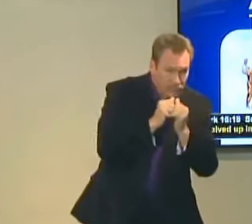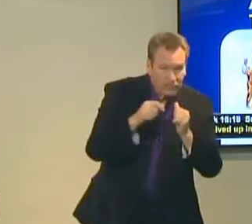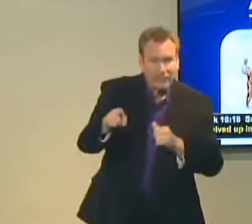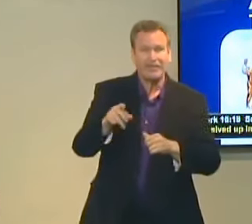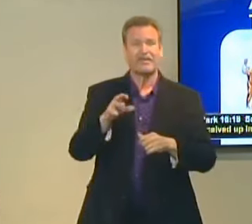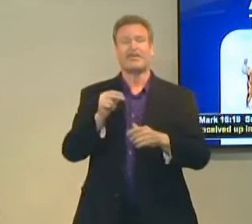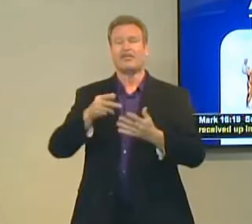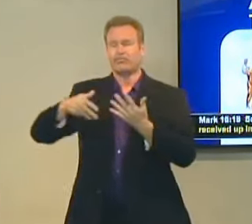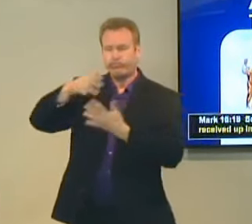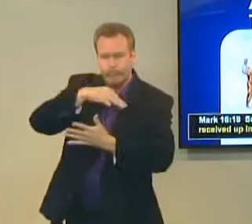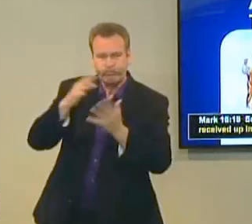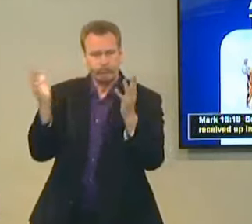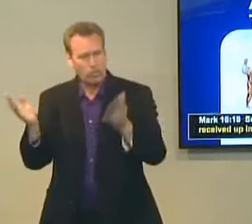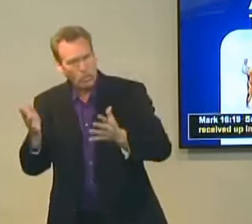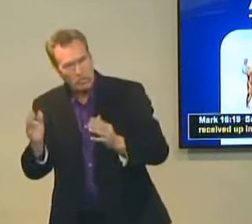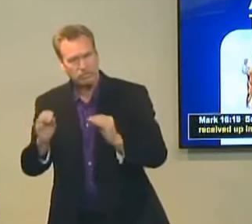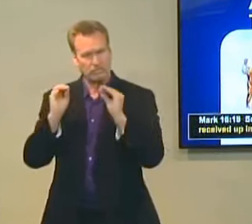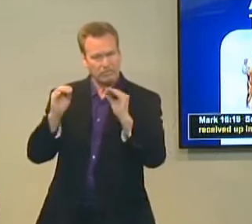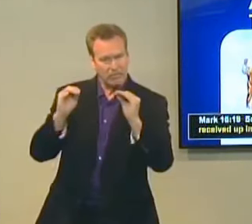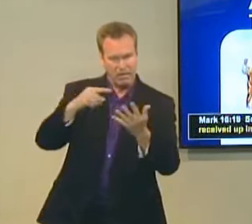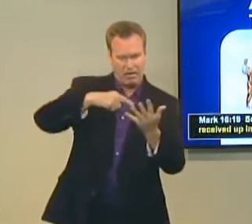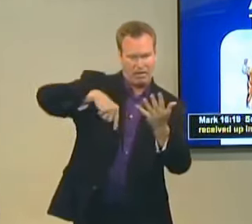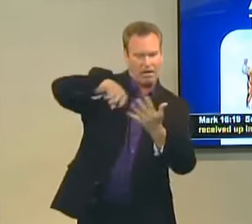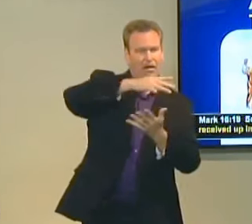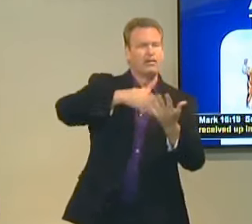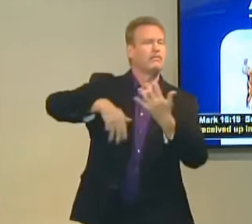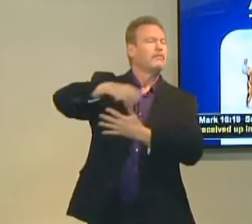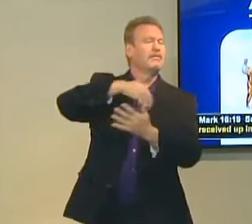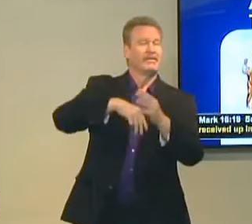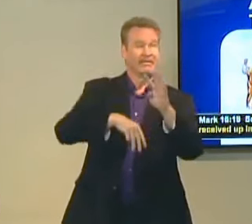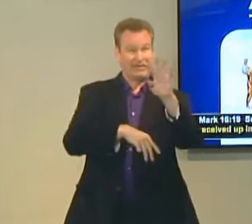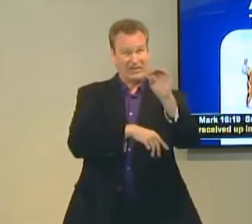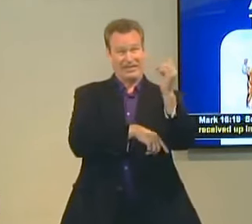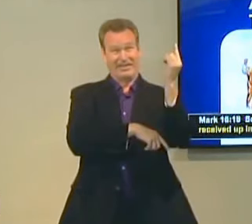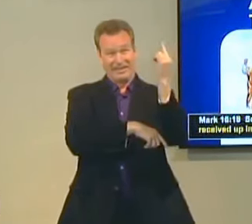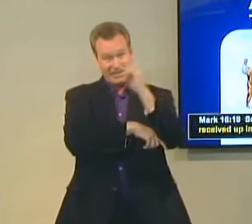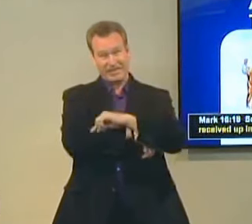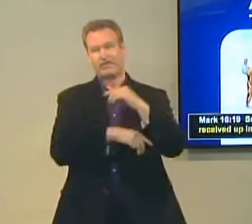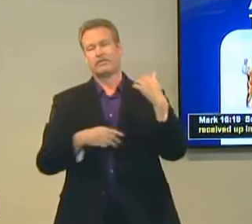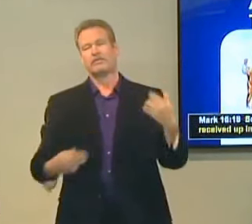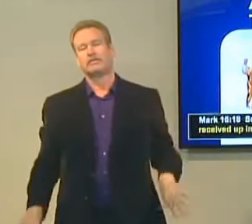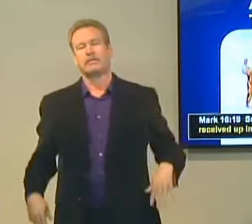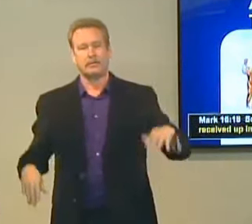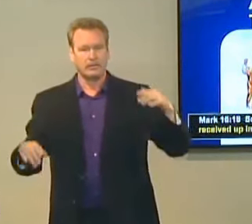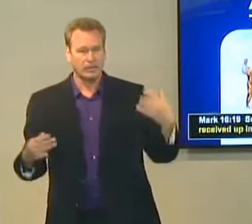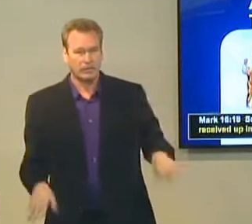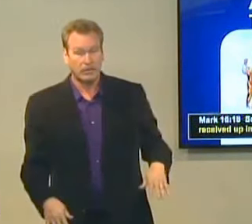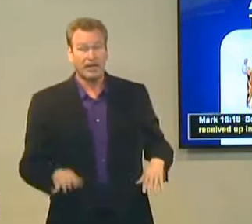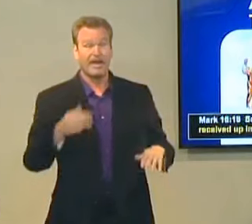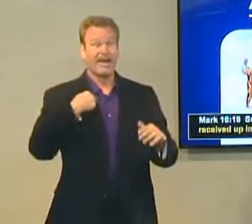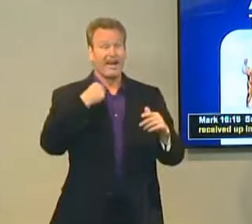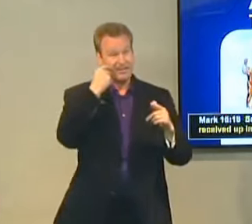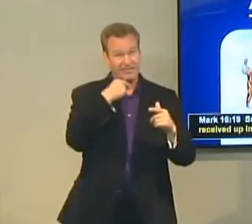I've seen him. I ate with him. We spoke. We talked to him. For 40 days.